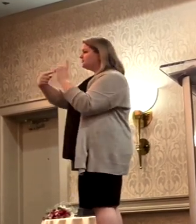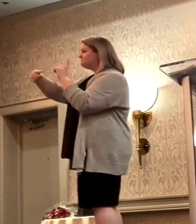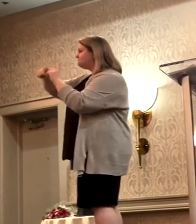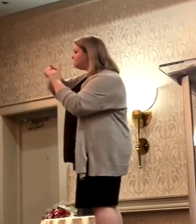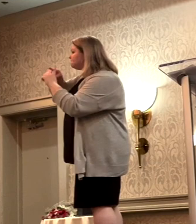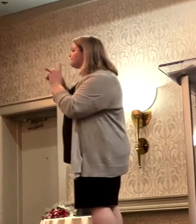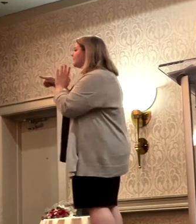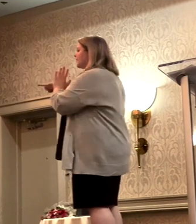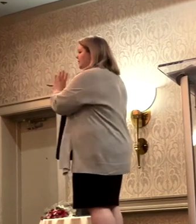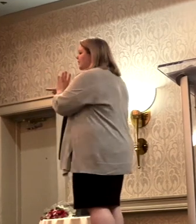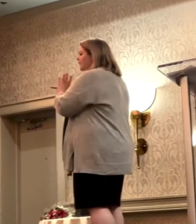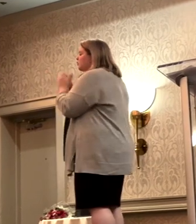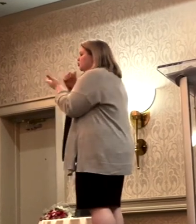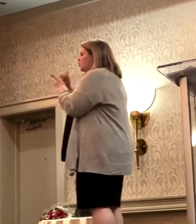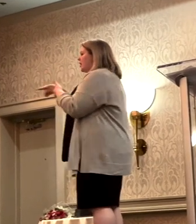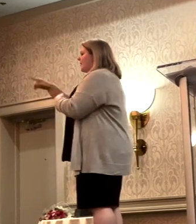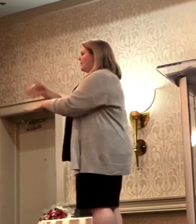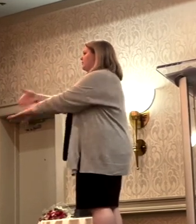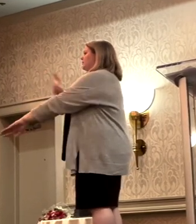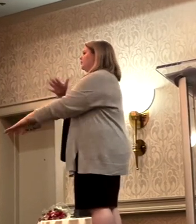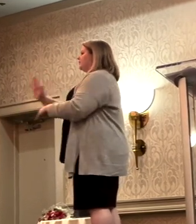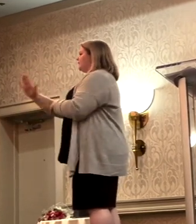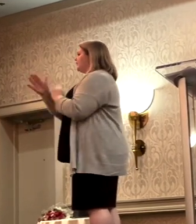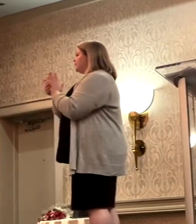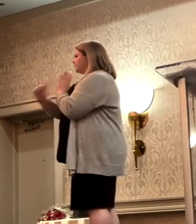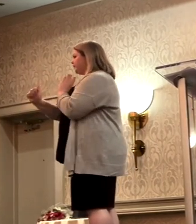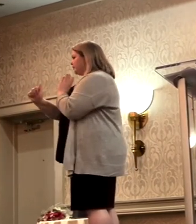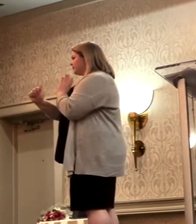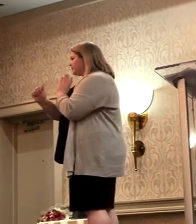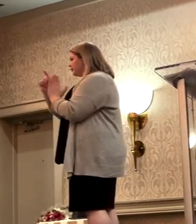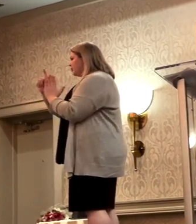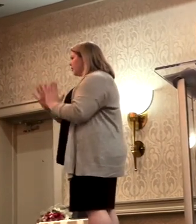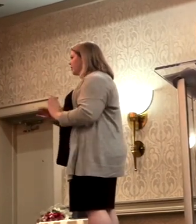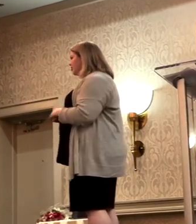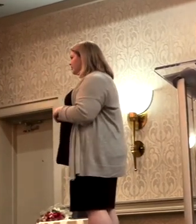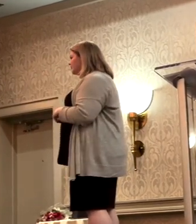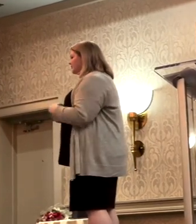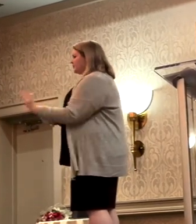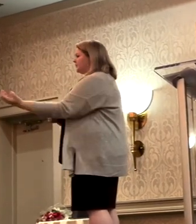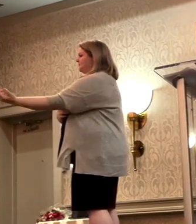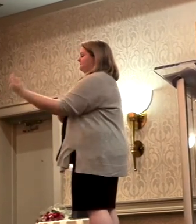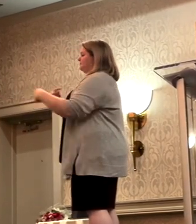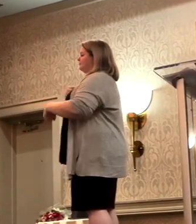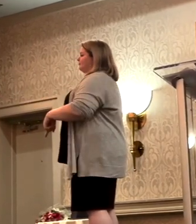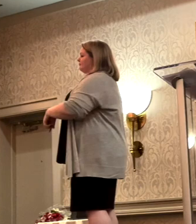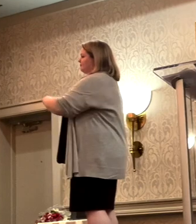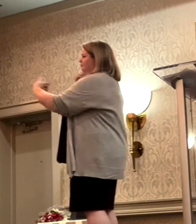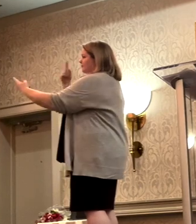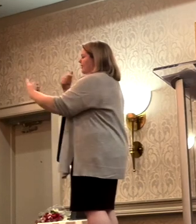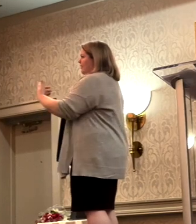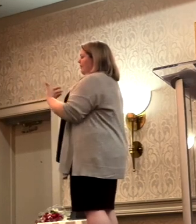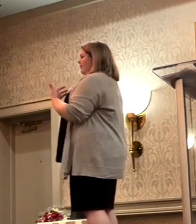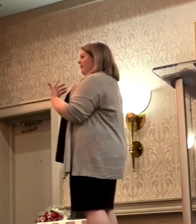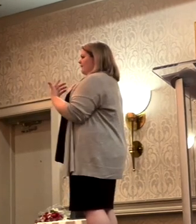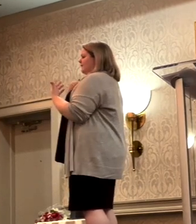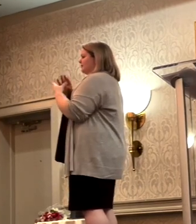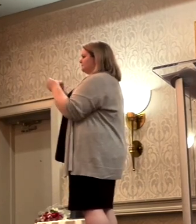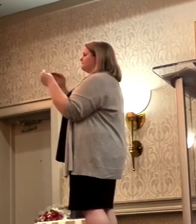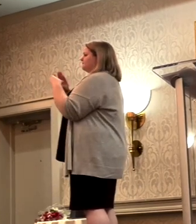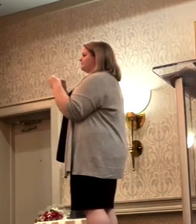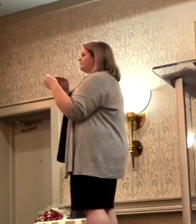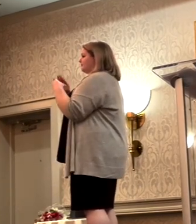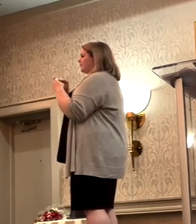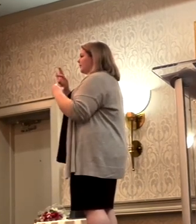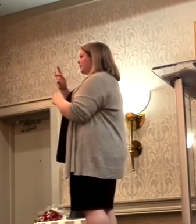their skills. Over the years, I have frequently said that Florence